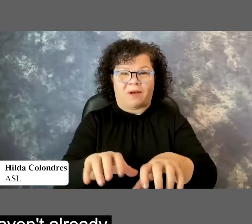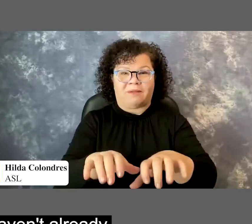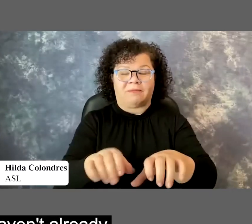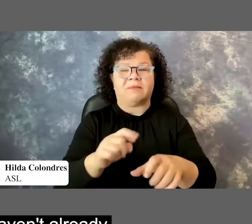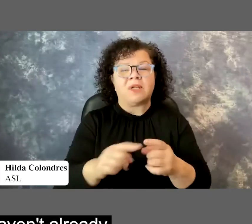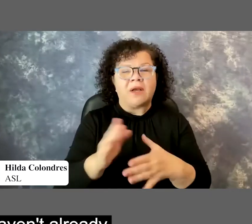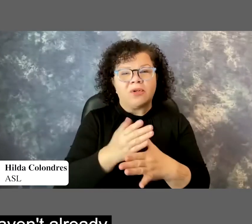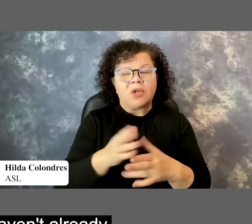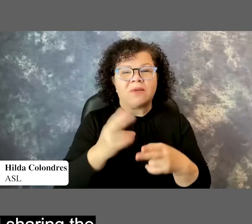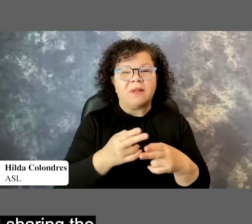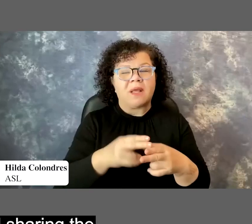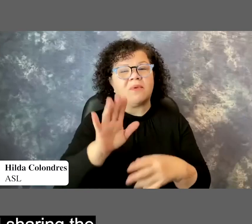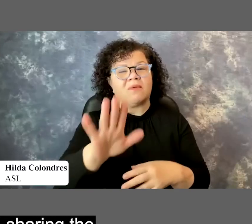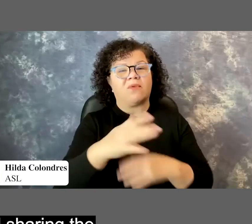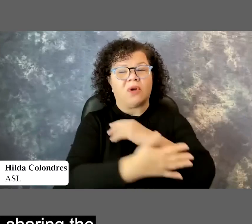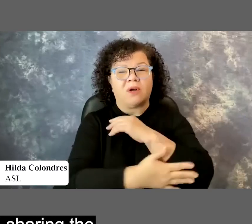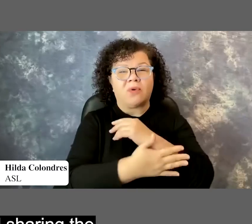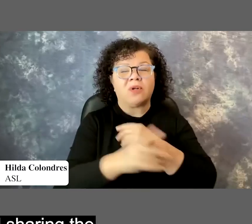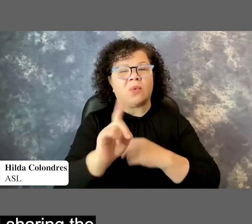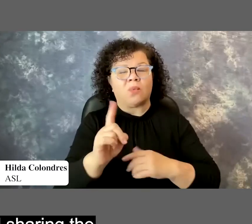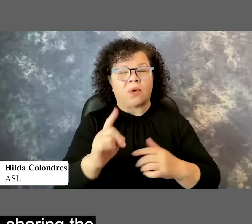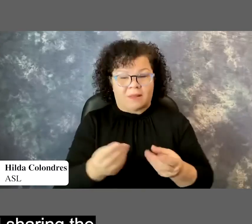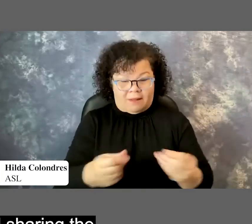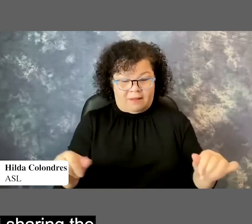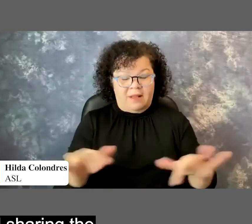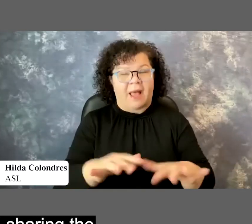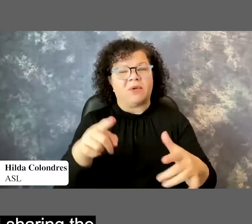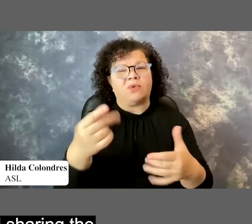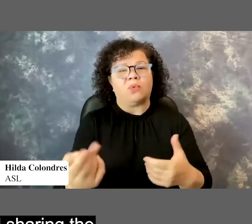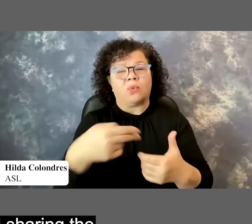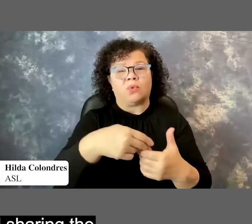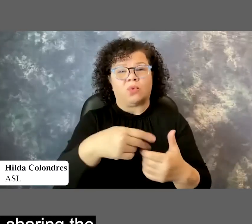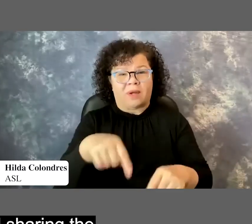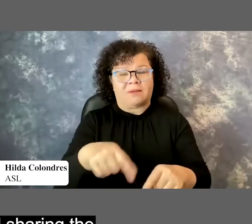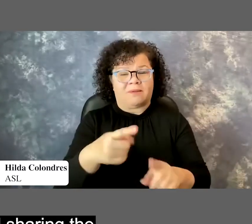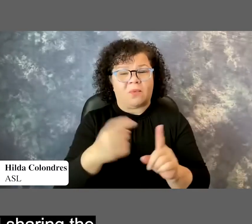the names of the nations whose land you are on as you join this gathering.